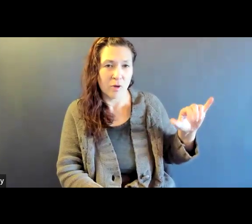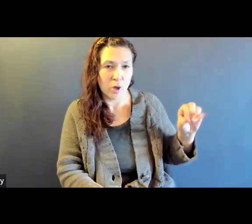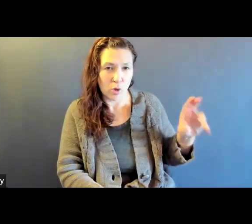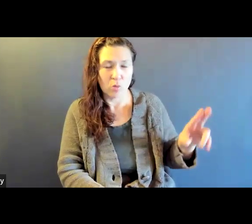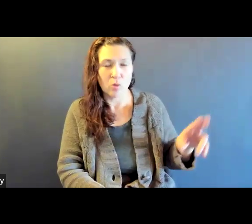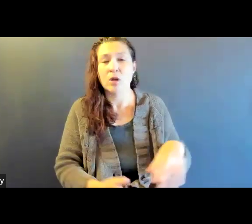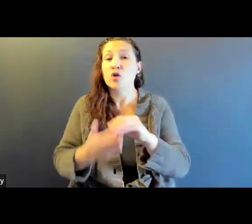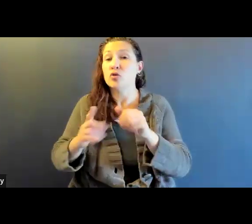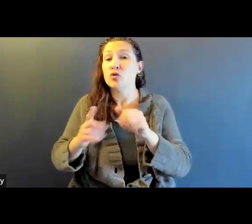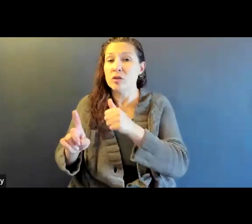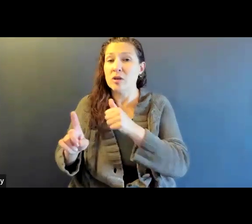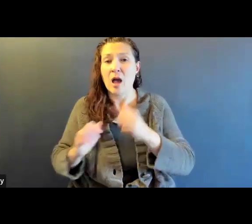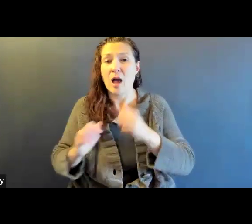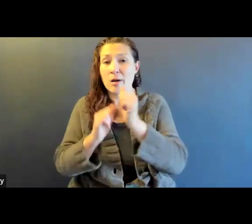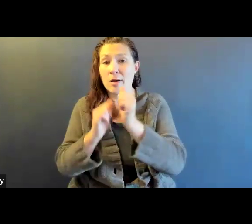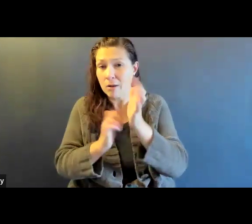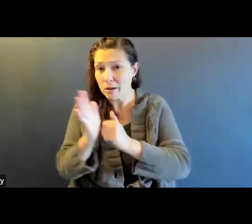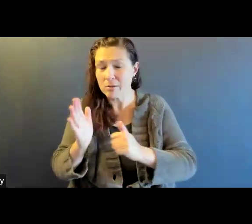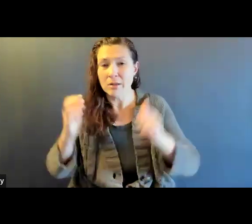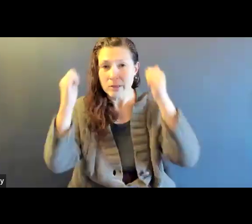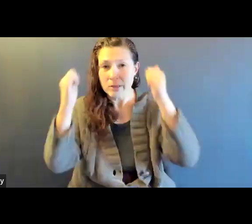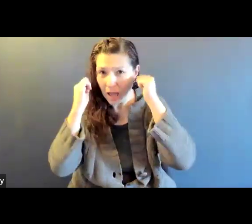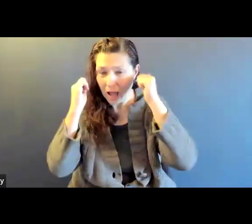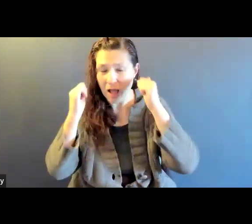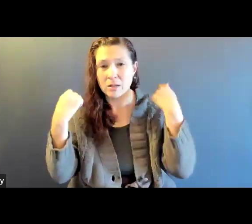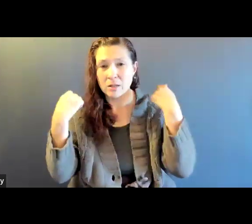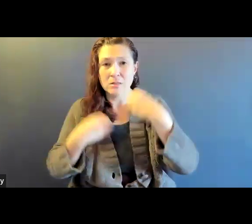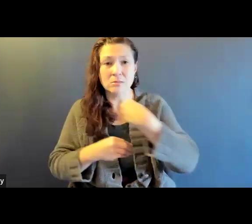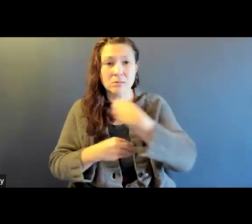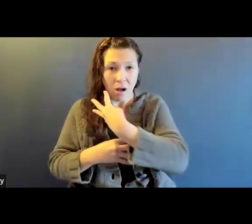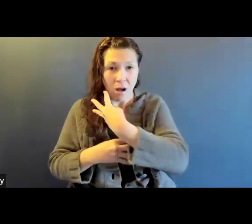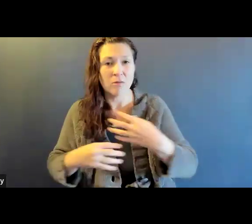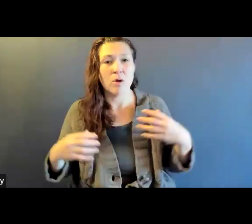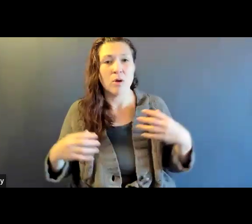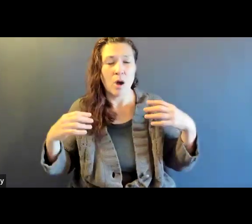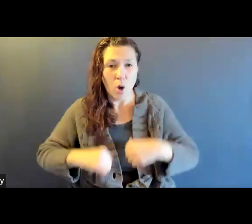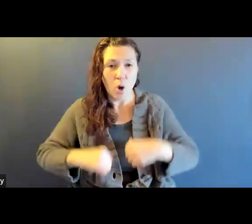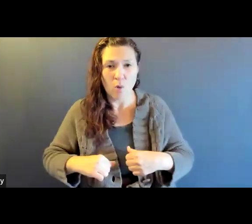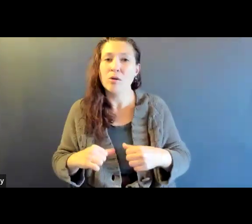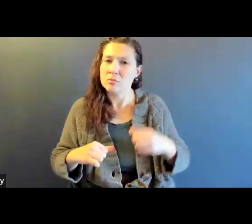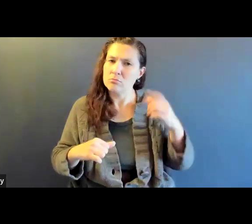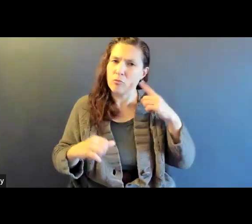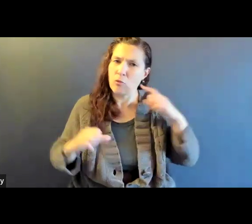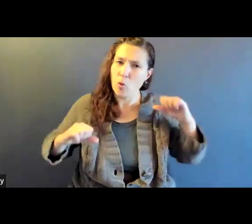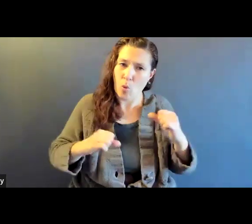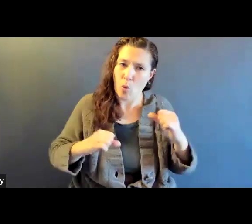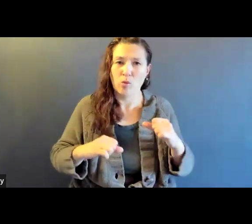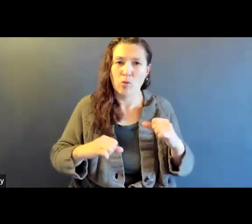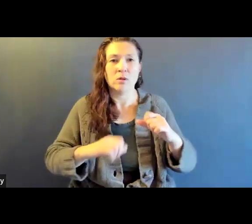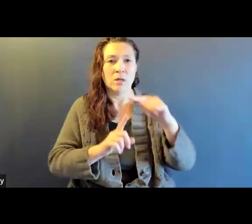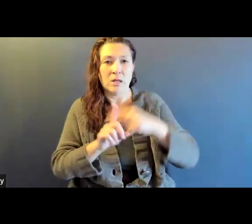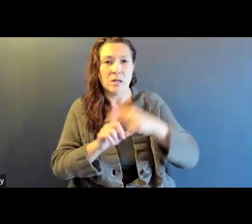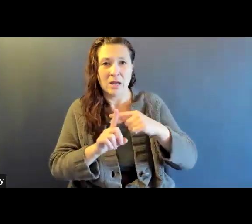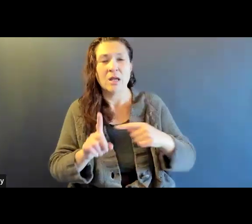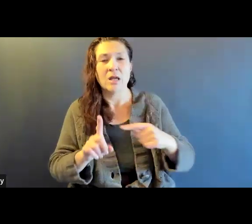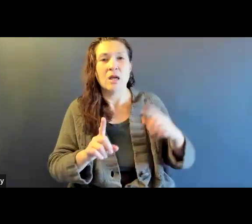gloves, hats, and scarves as we prepare for the colder temperatures. And we'll actually be sending a notice home to all parents so that